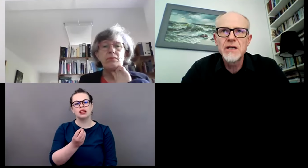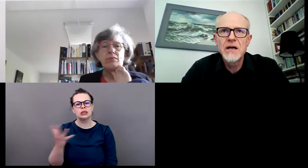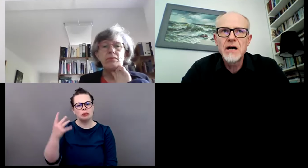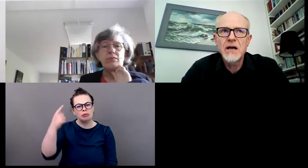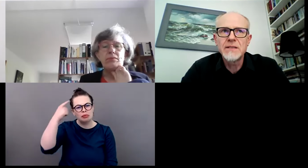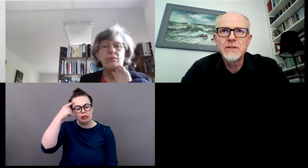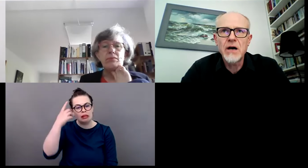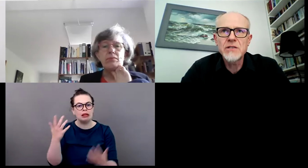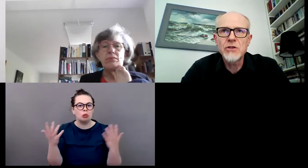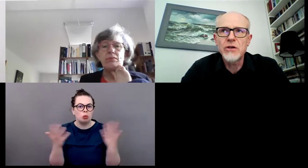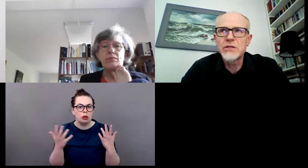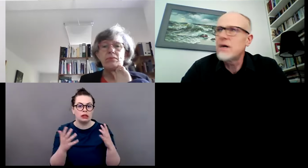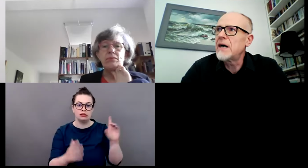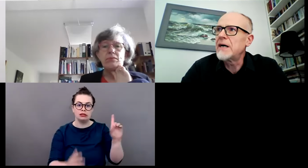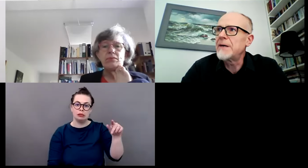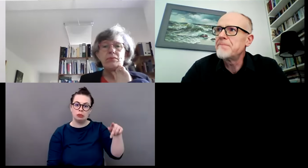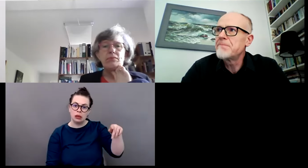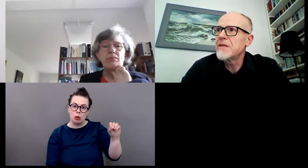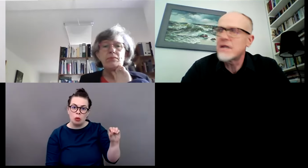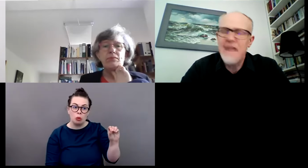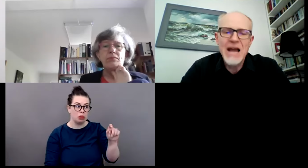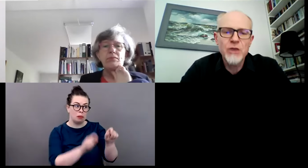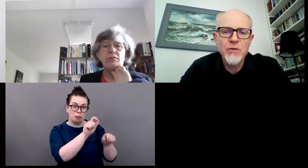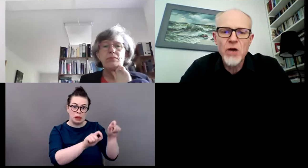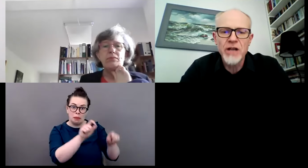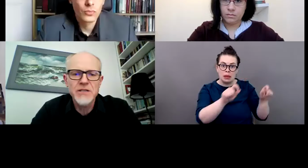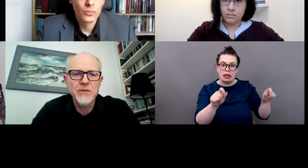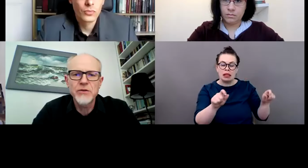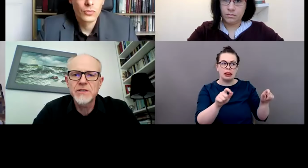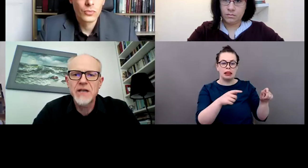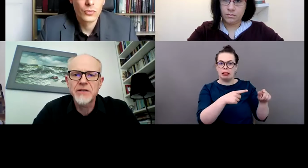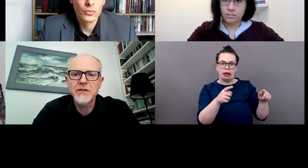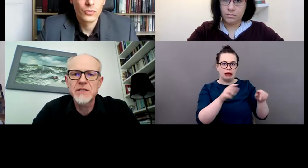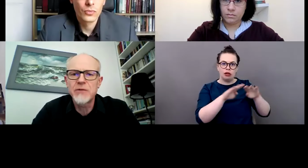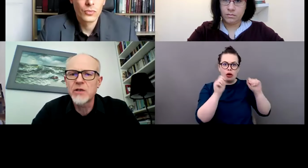stakeholders does not. There is a lack of awareness about